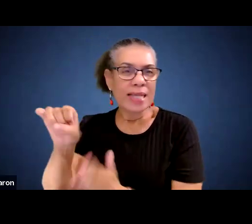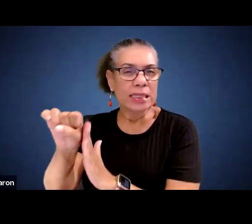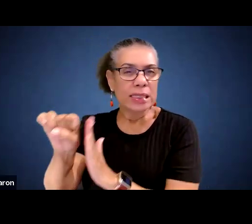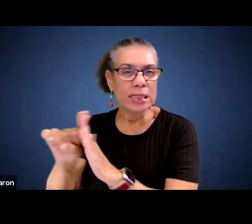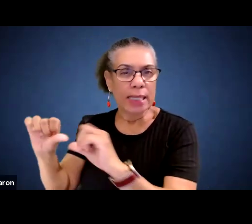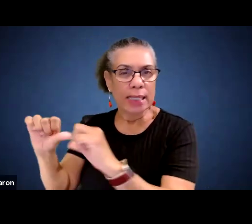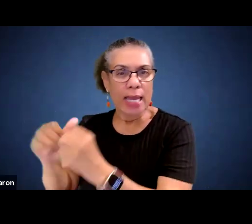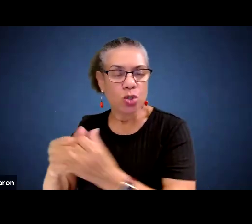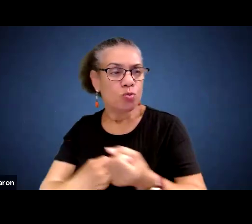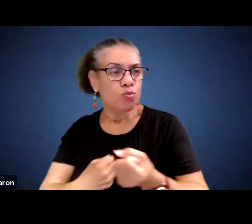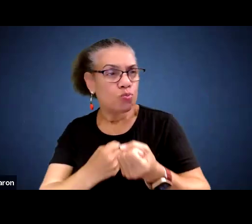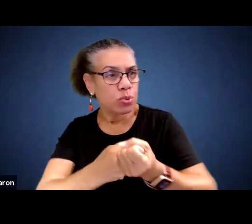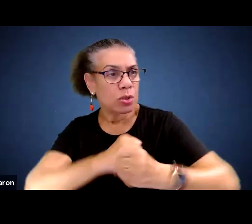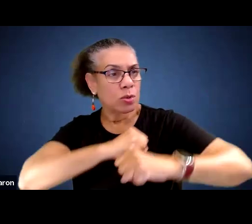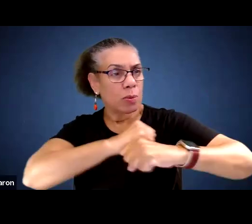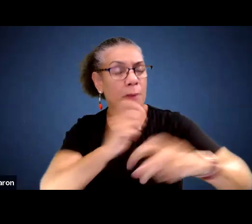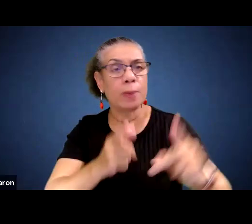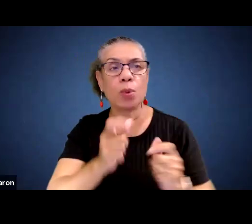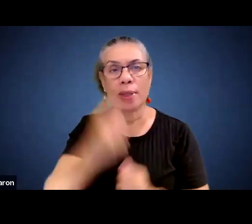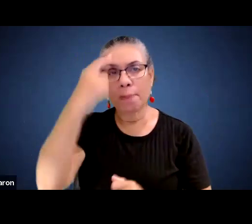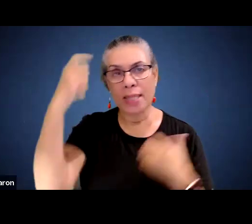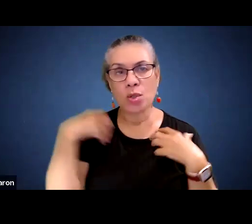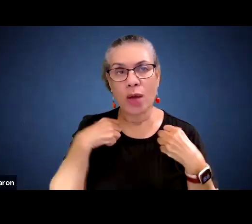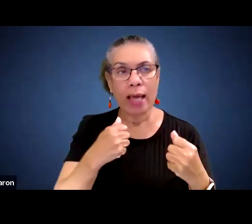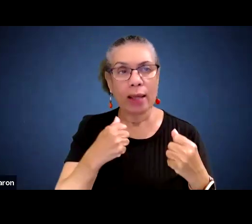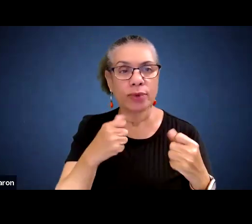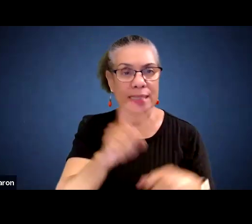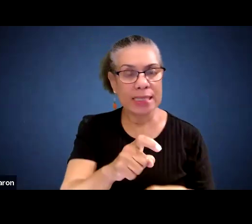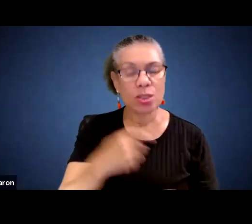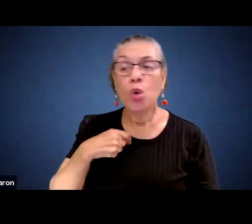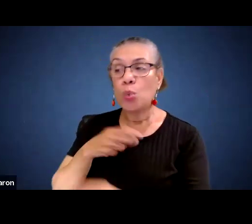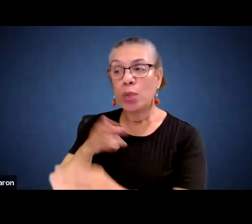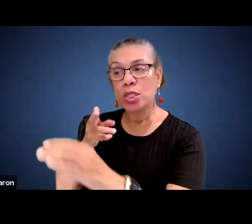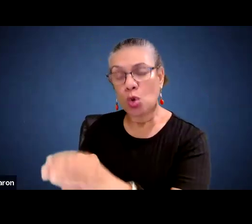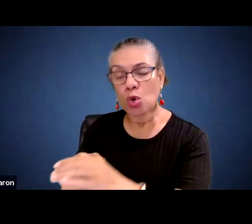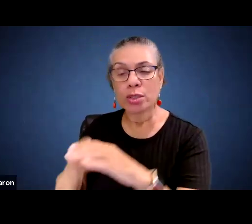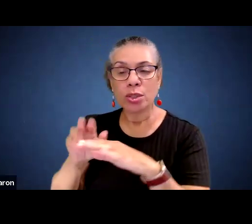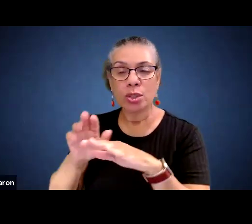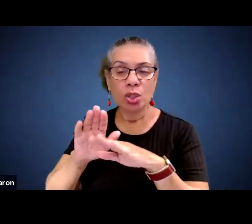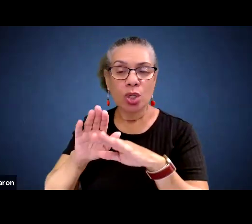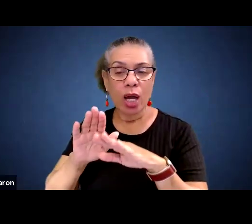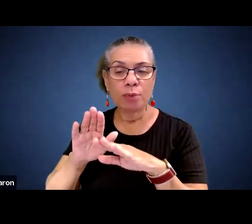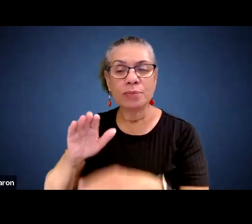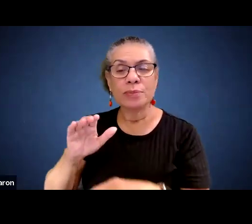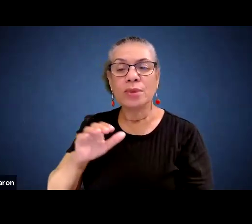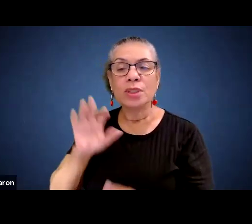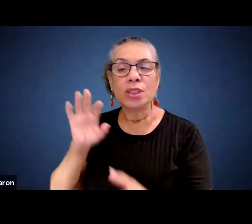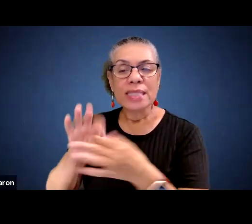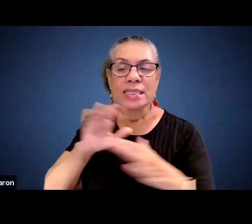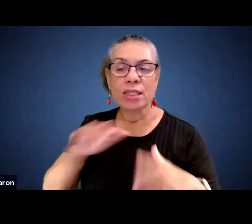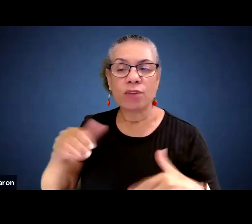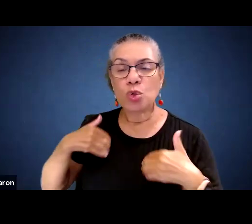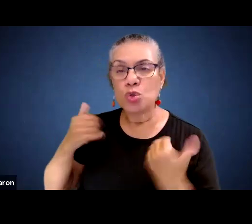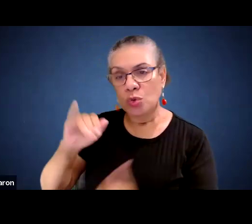and advancing the rights of those with mental health needs, we join Citizens for Juvenile Justice, the Boston Education Justice Alliance, and the Committee for Public